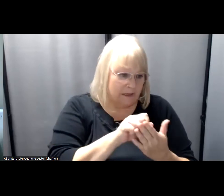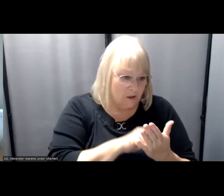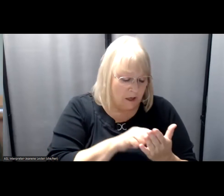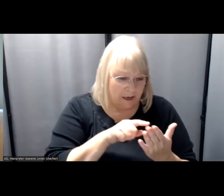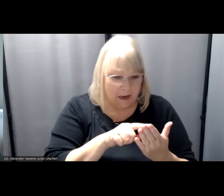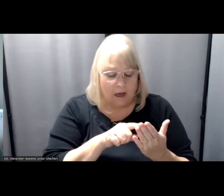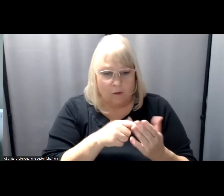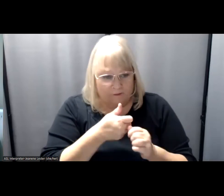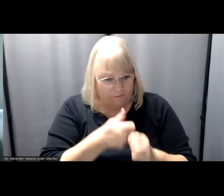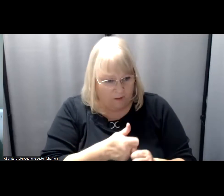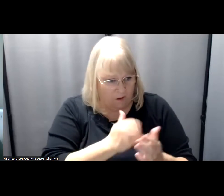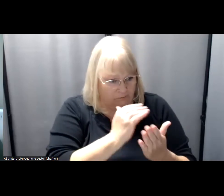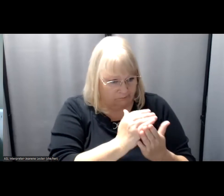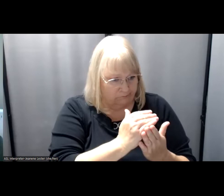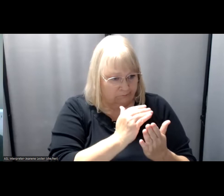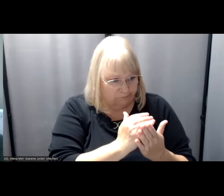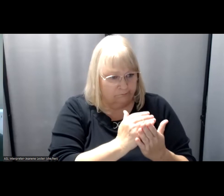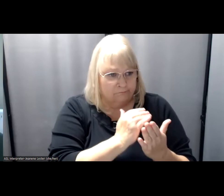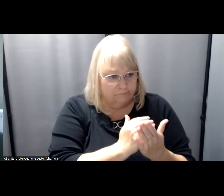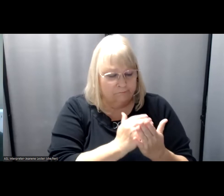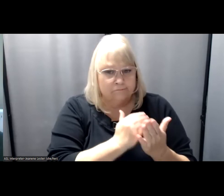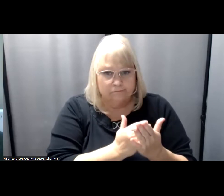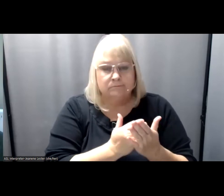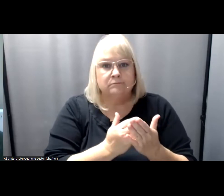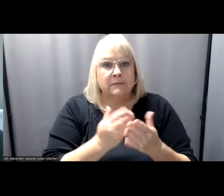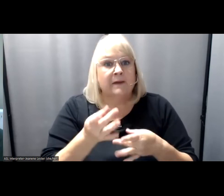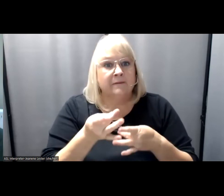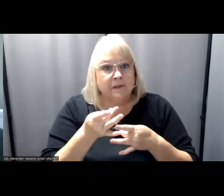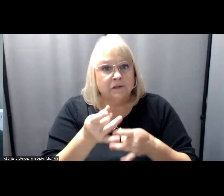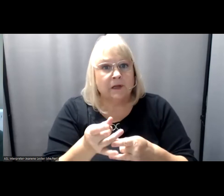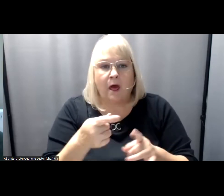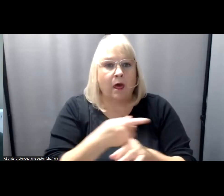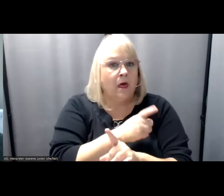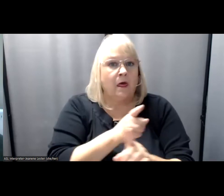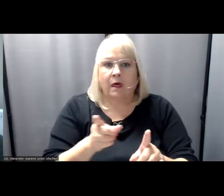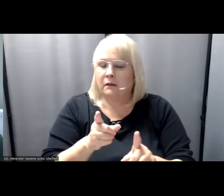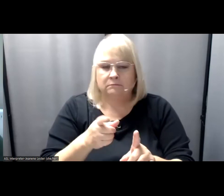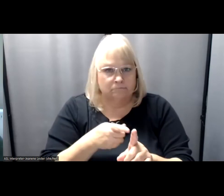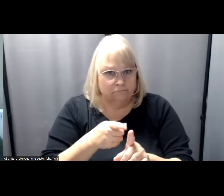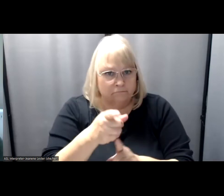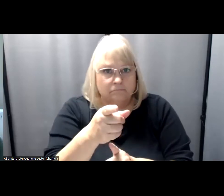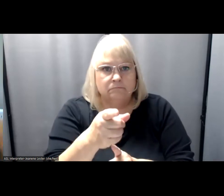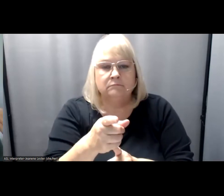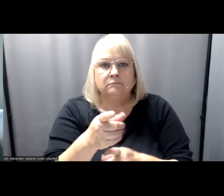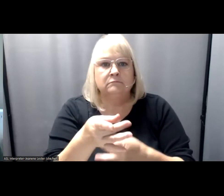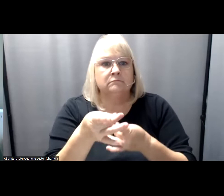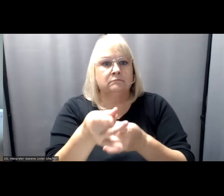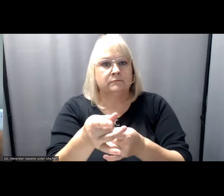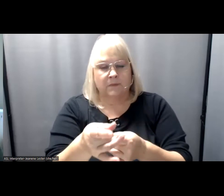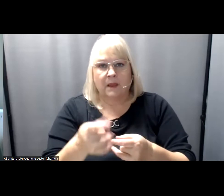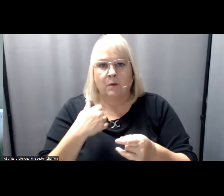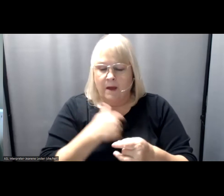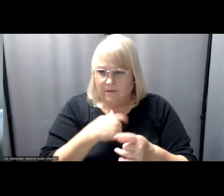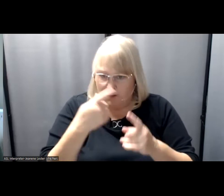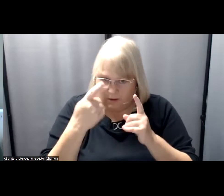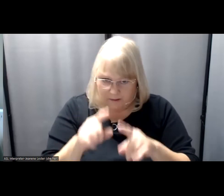track, efficient, effective meetings. That you can count on me for that. We'll have a set of agreements I'll set out for your approval to